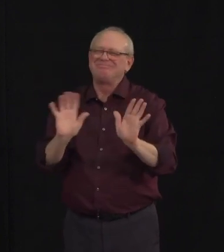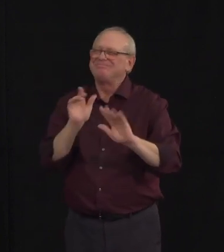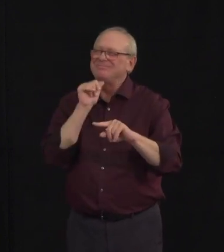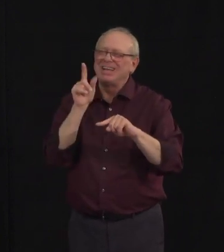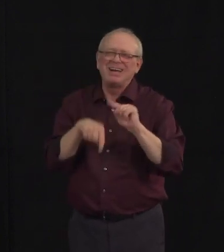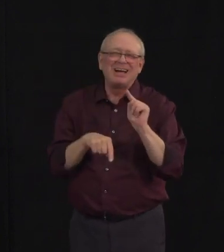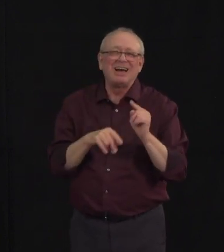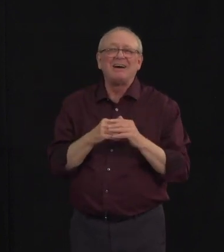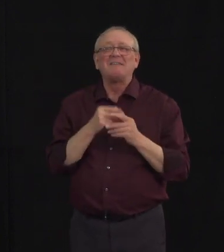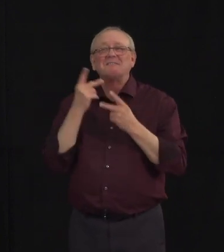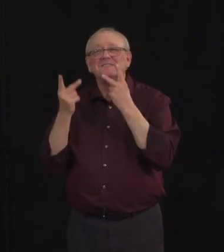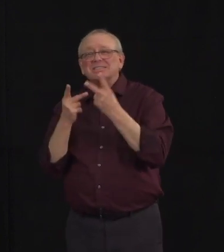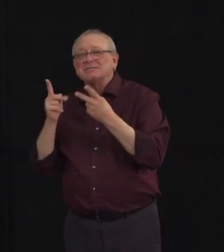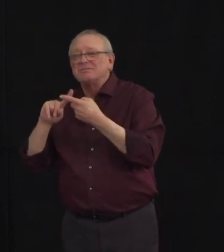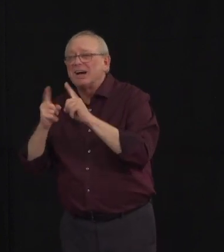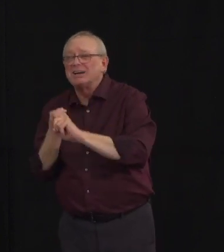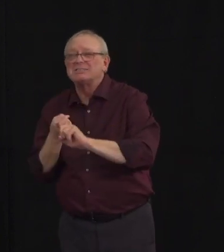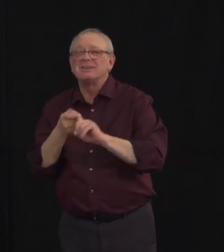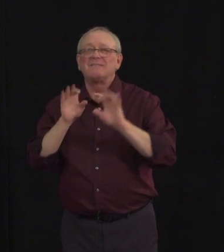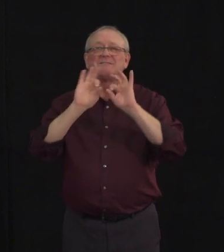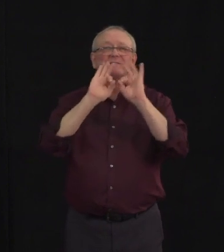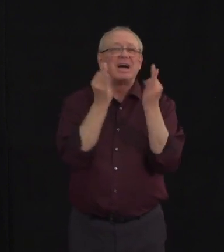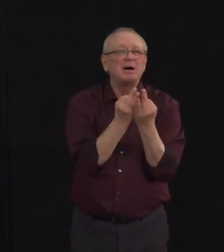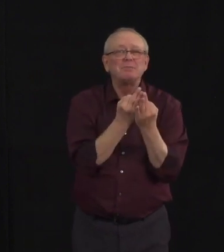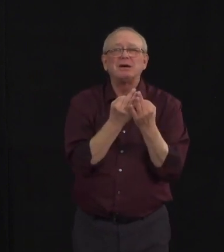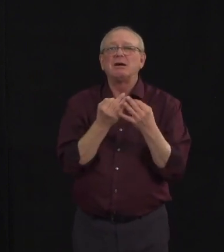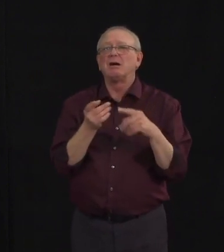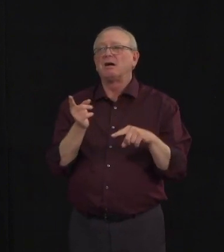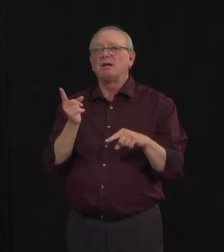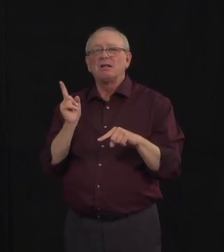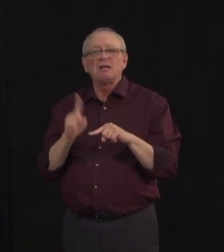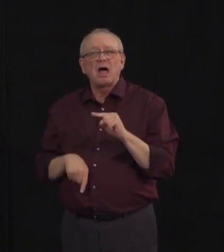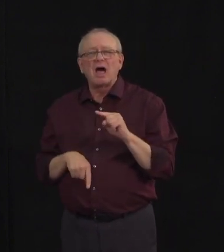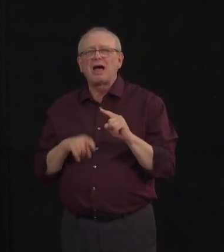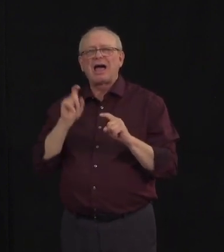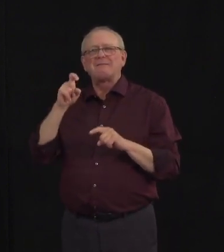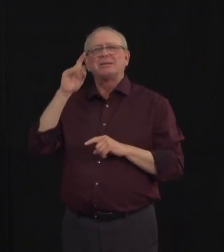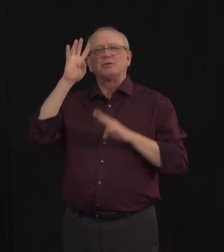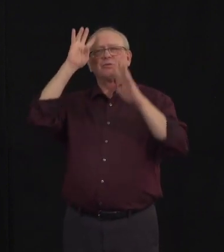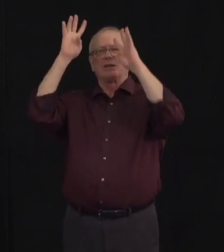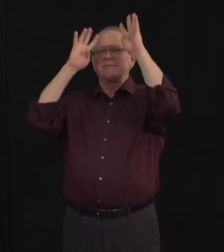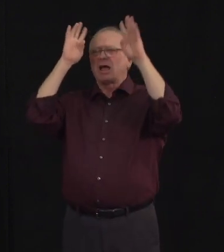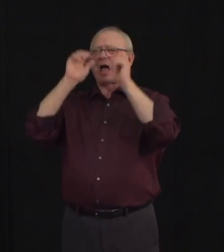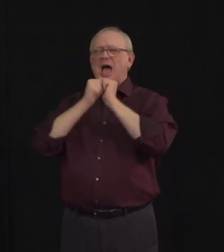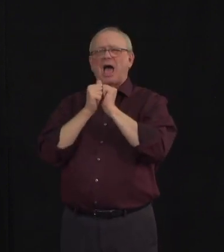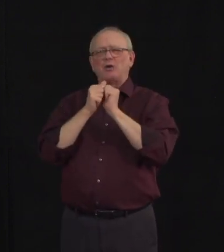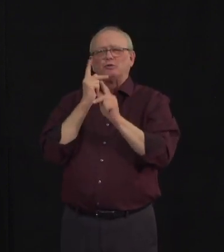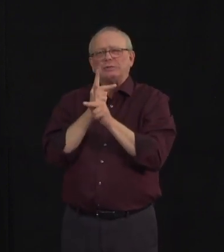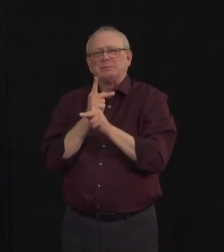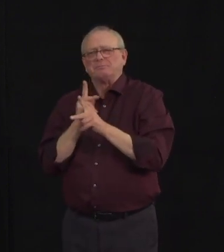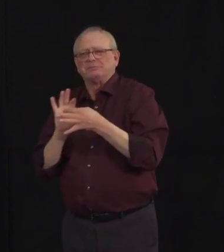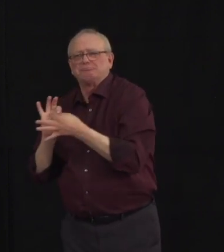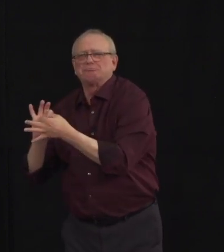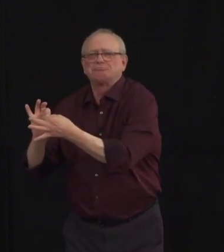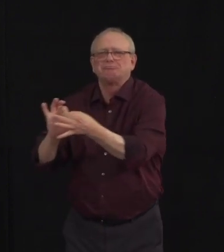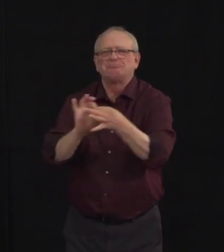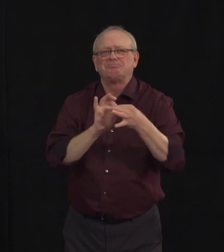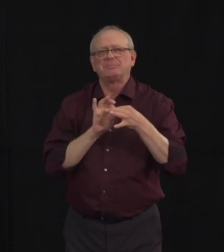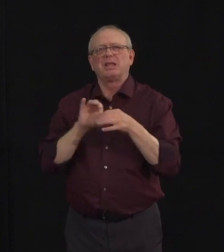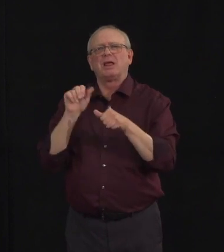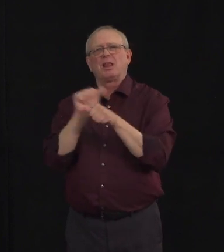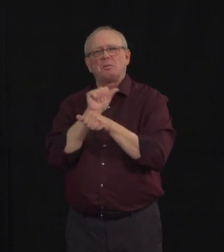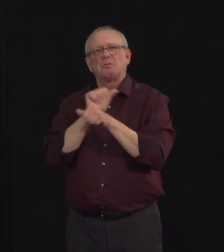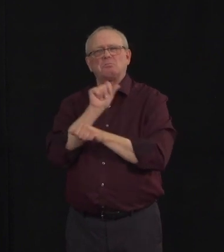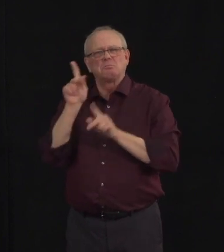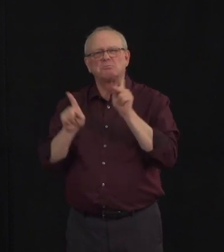connect with our loved ones. We have done all of this to get to a time where we can safely lift some of these restrictions.